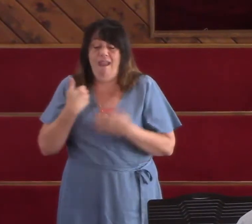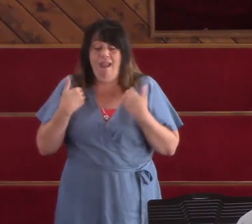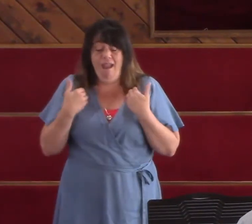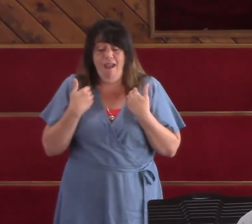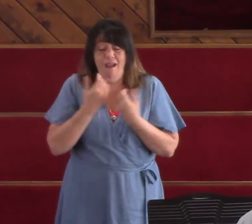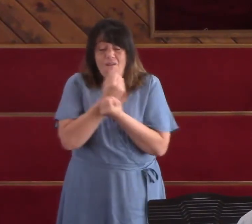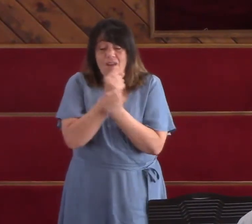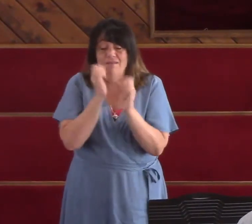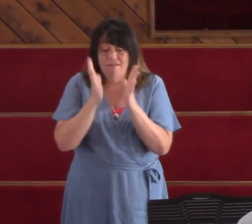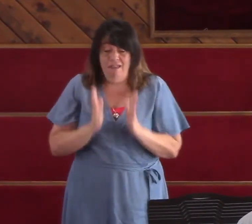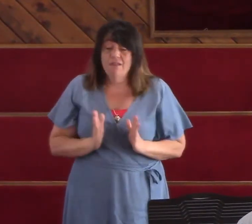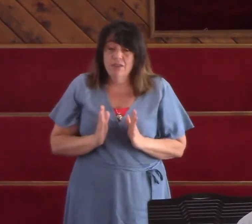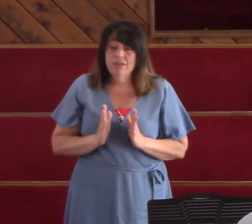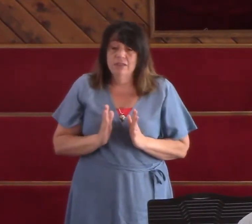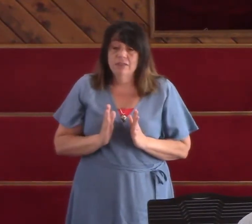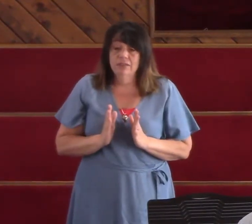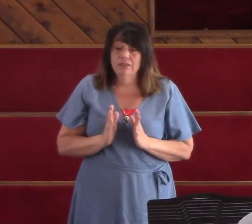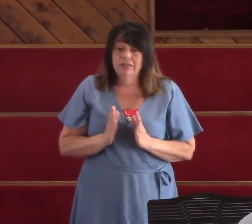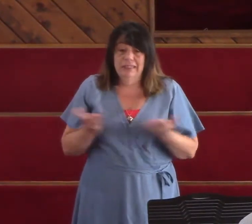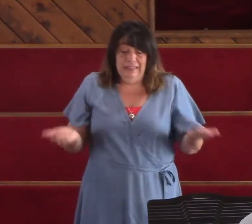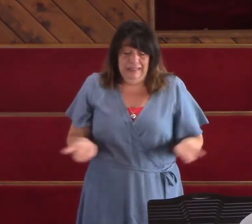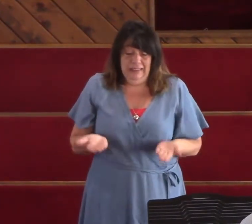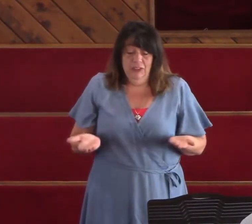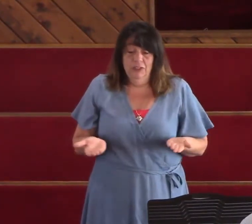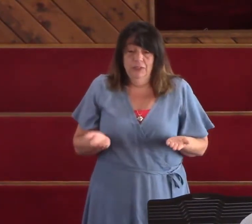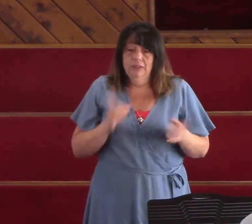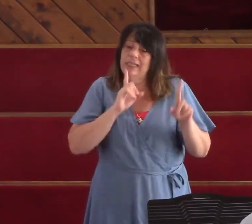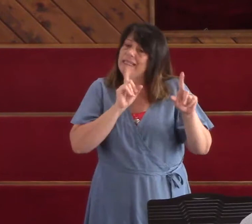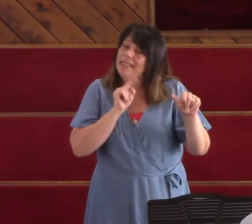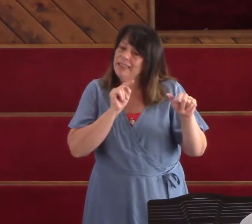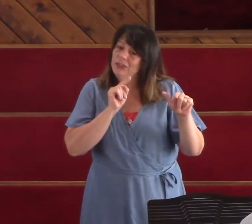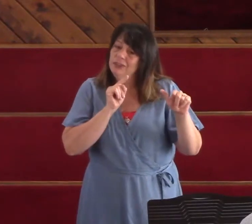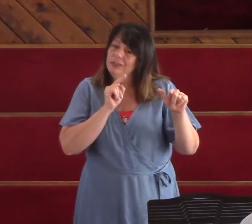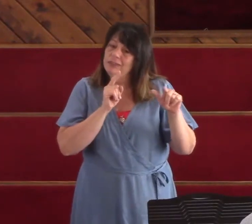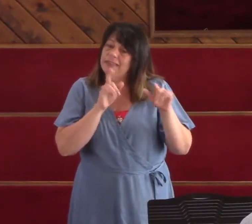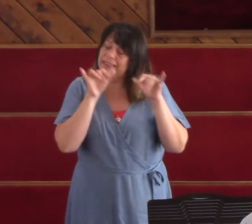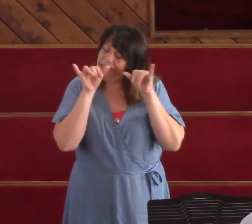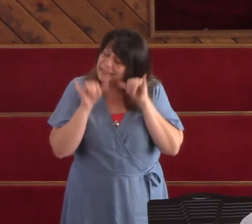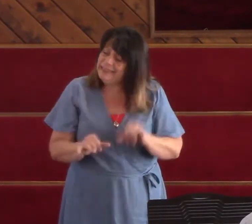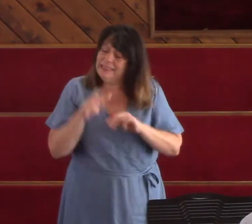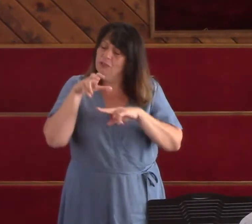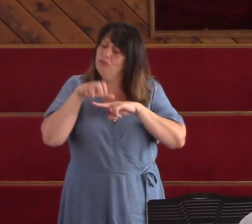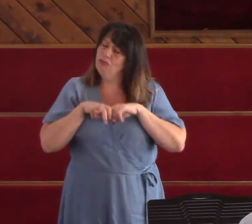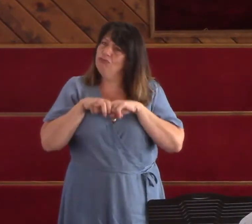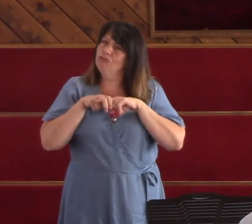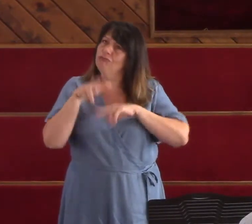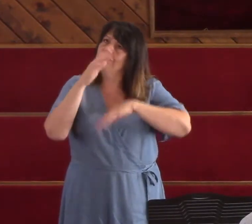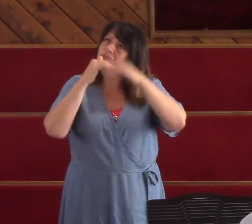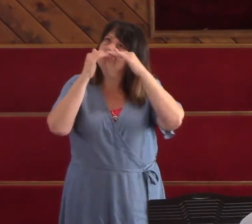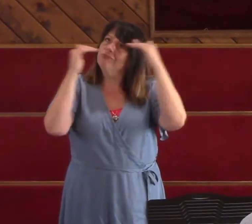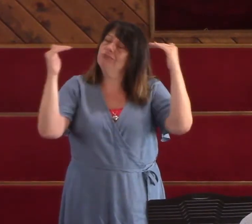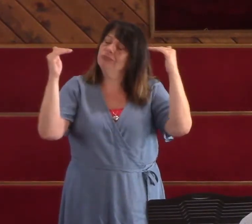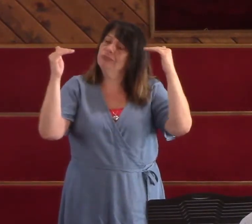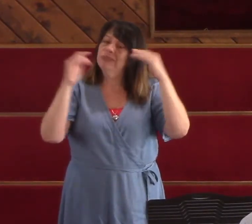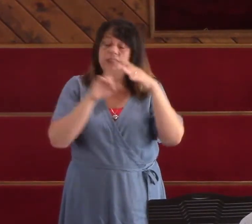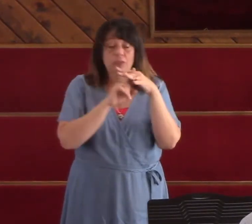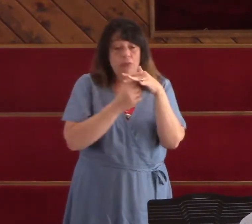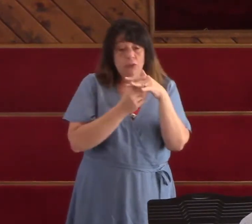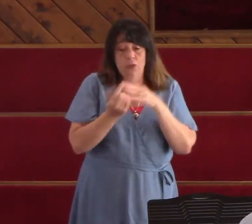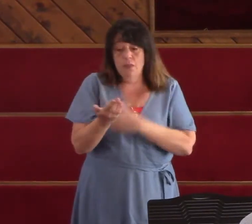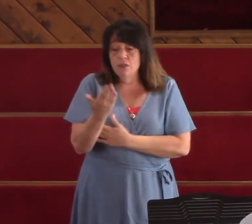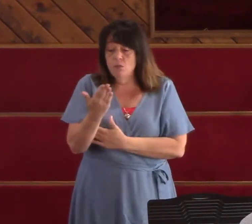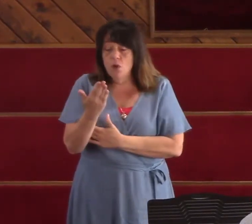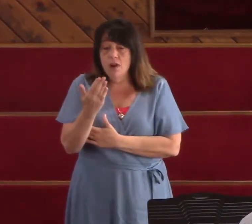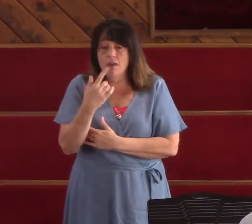still hearing and answering prayer. And as we start our service this morning, we'd like